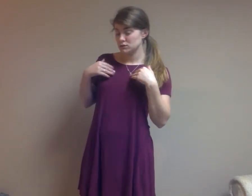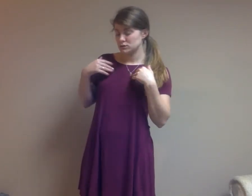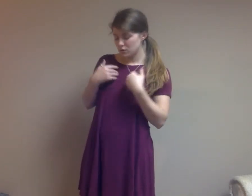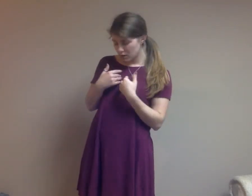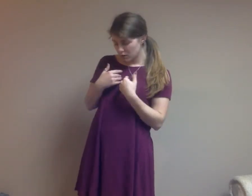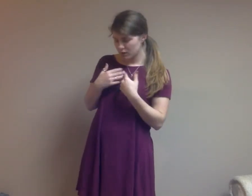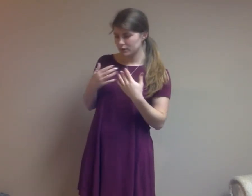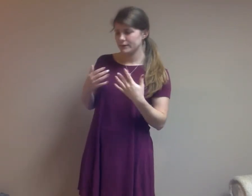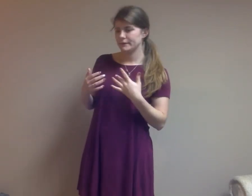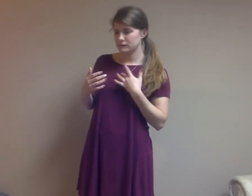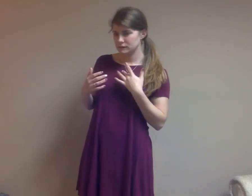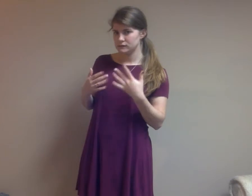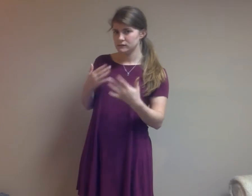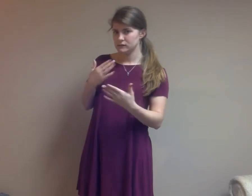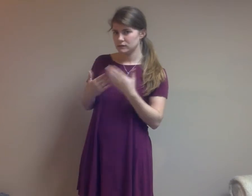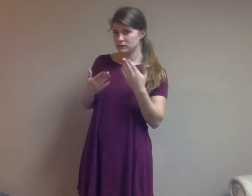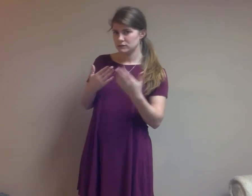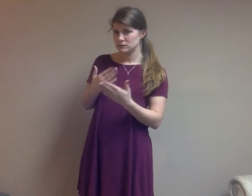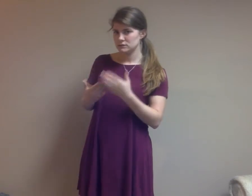dun, dun, to be continued.